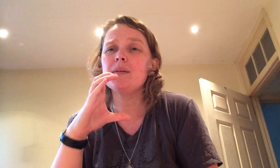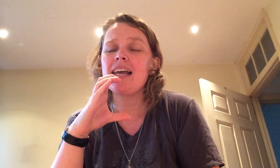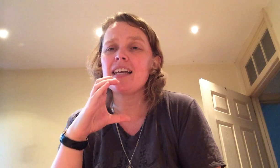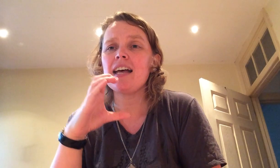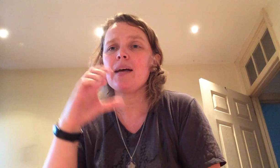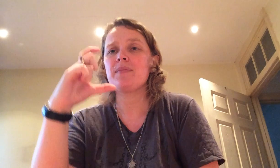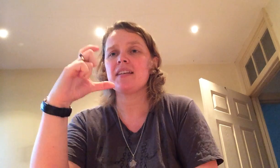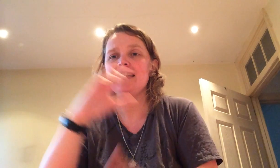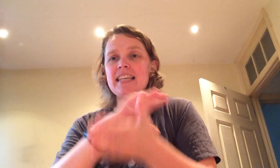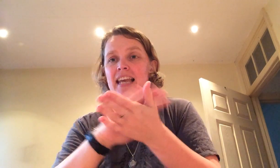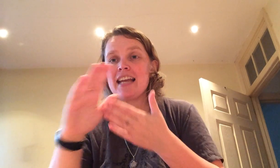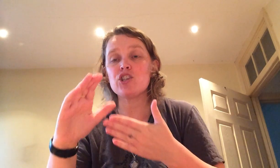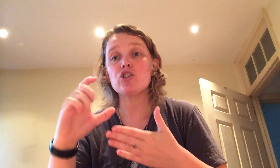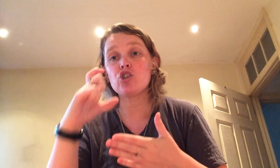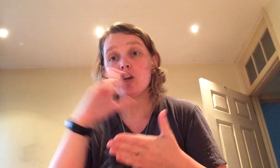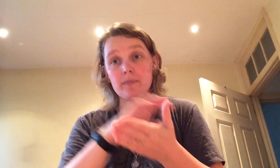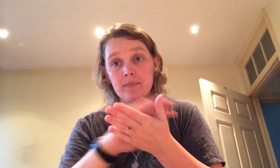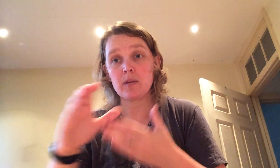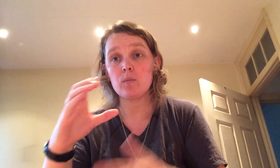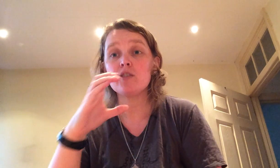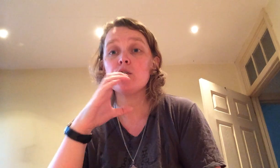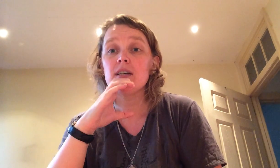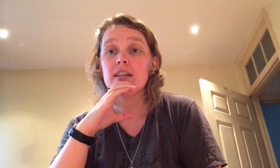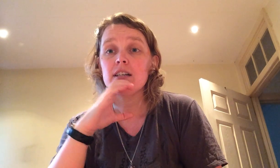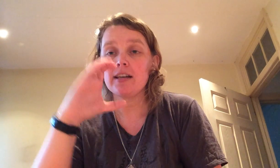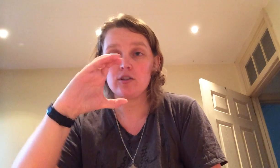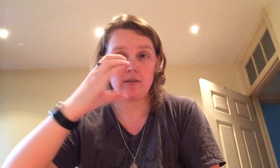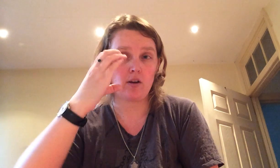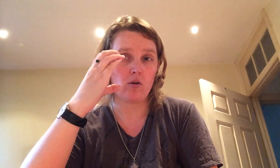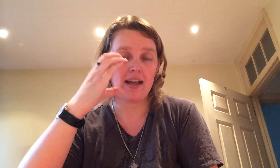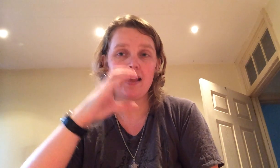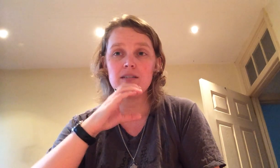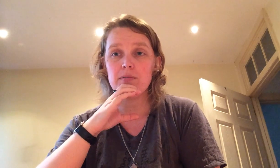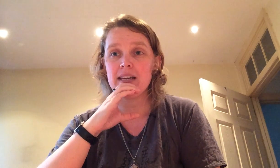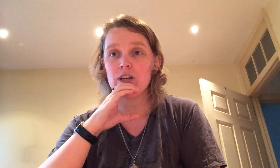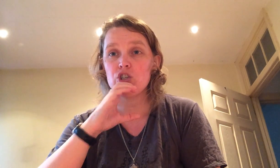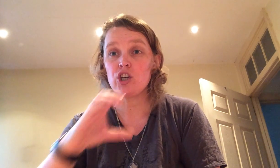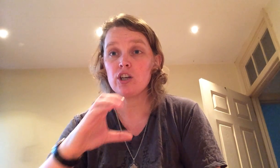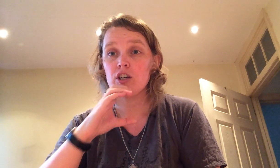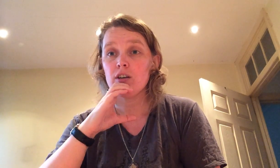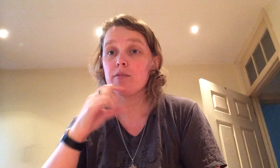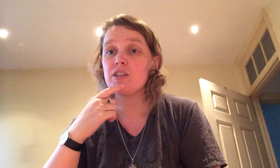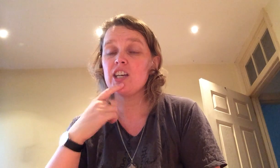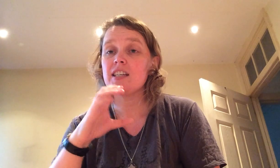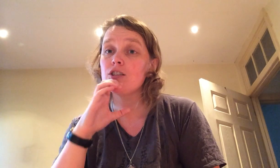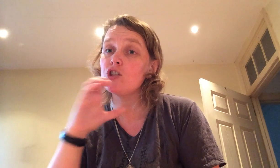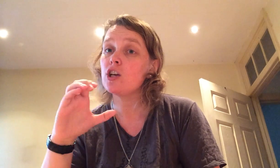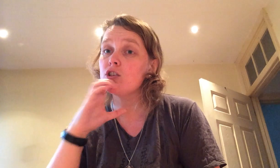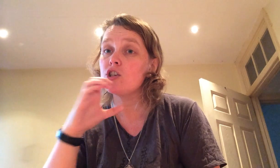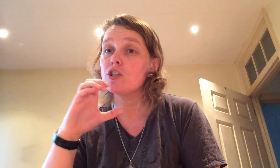like CH, ch. We do like the whole hand from here, go ch, from the chin, ch, ch,